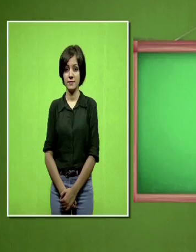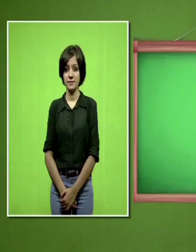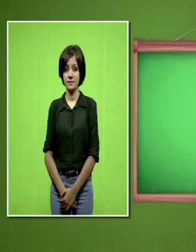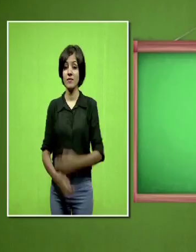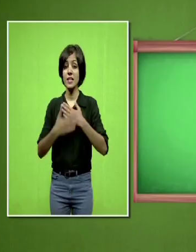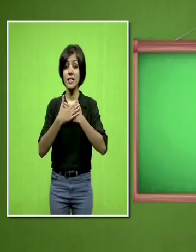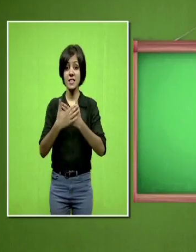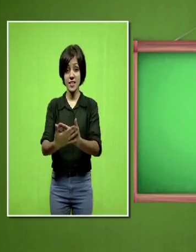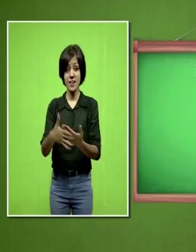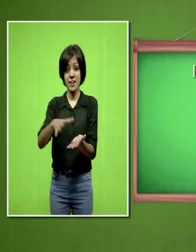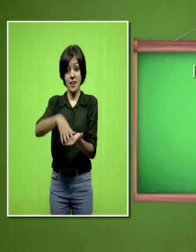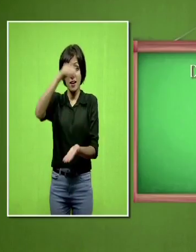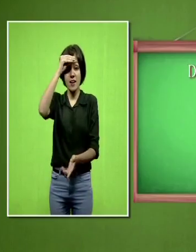Dear learners,